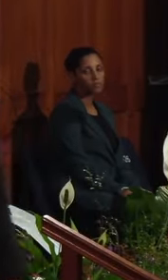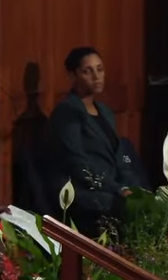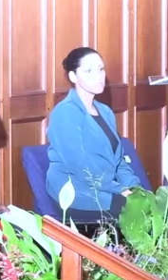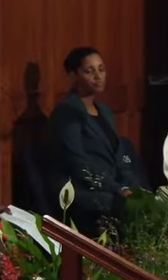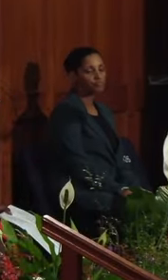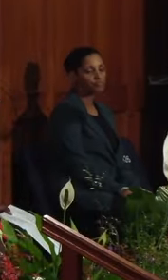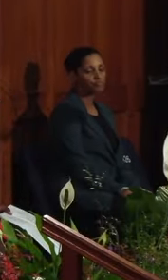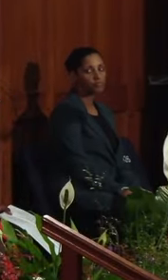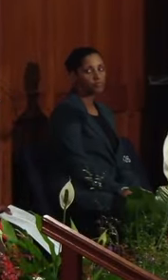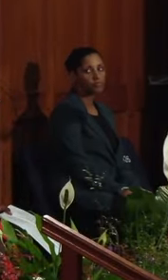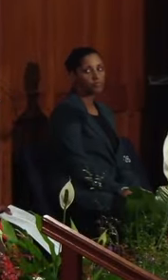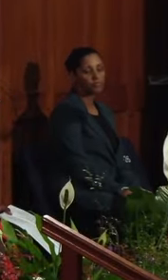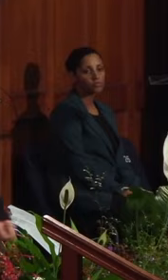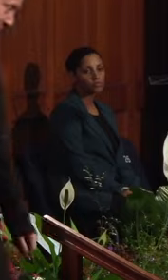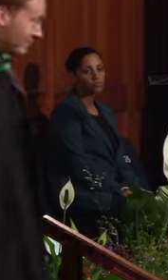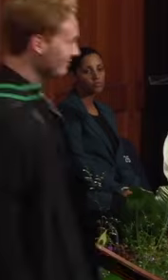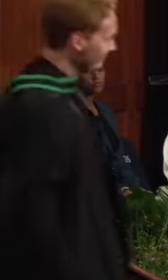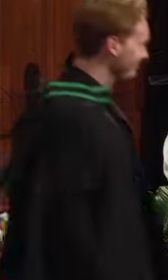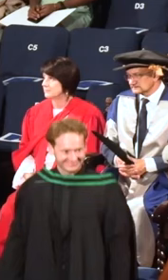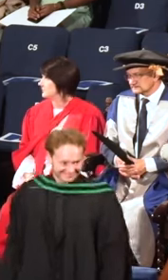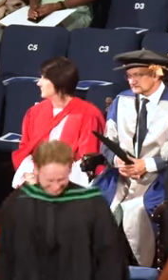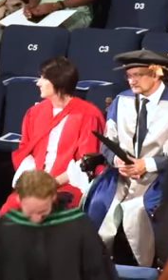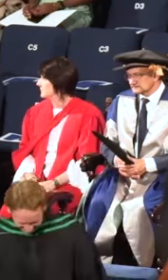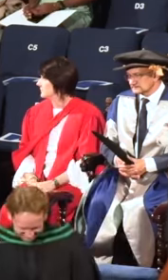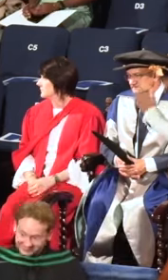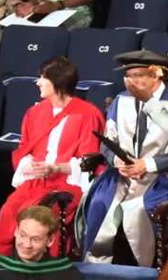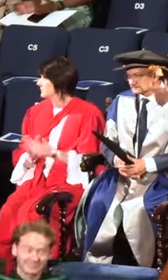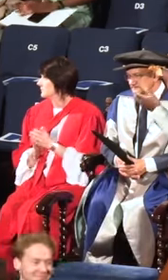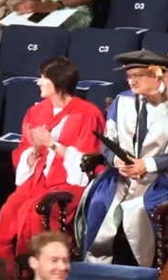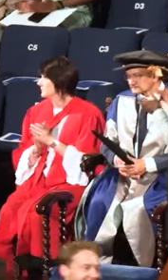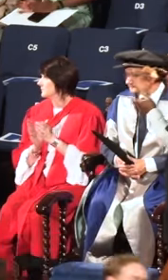For Master of City and Regional Planning, Warwick James Wallace.